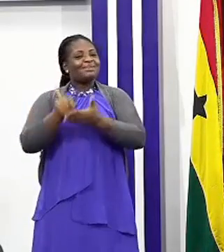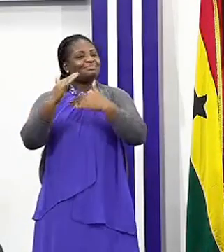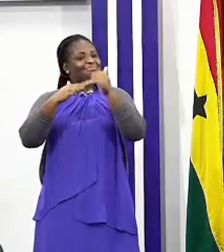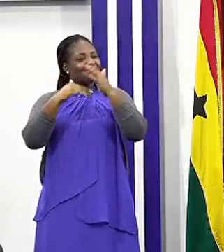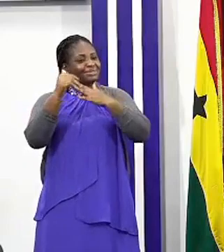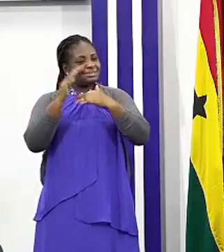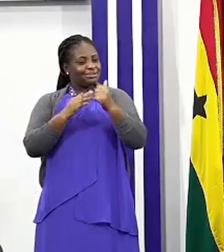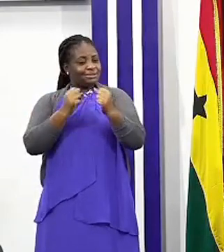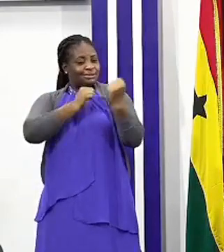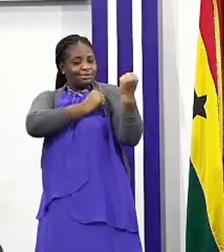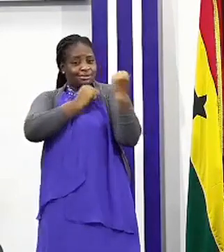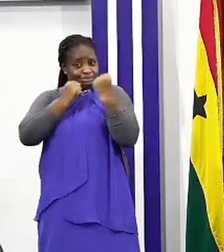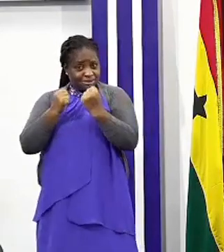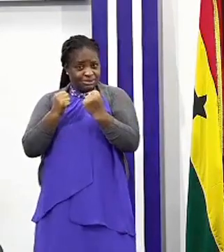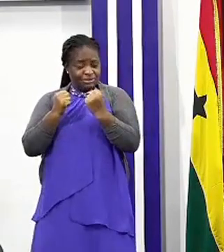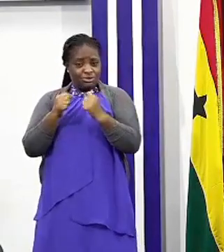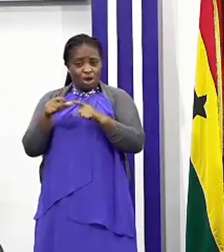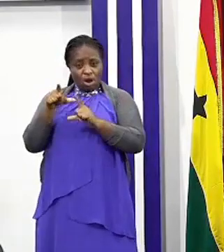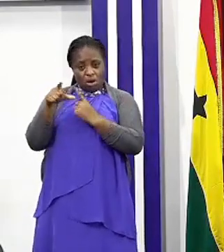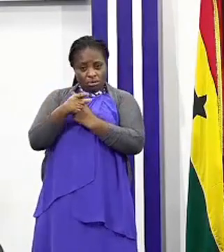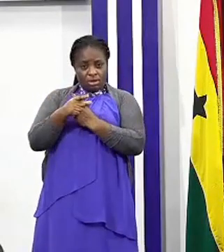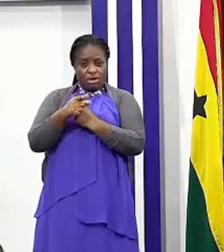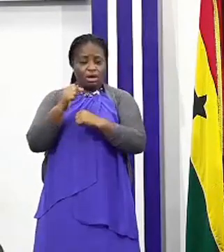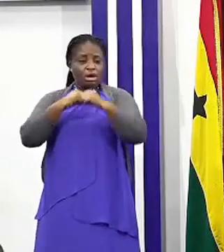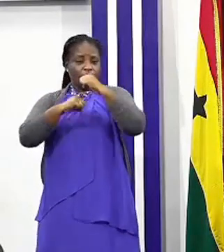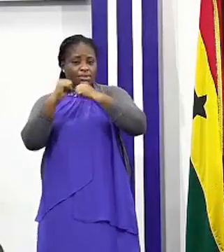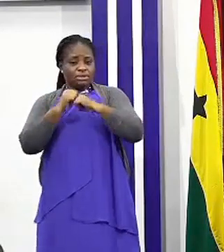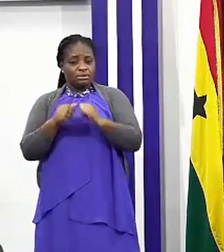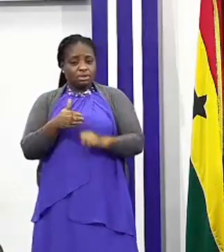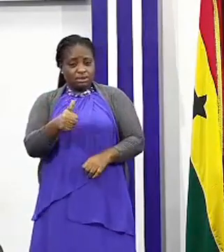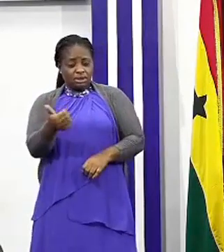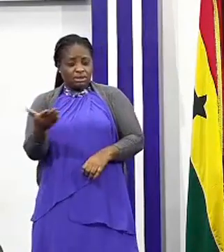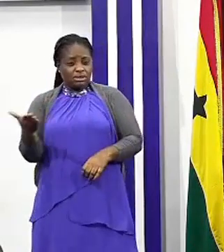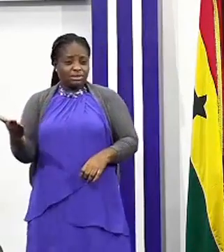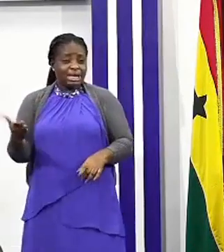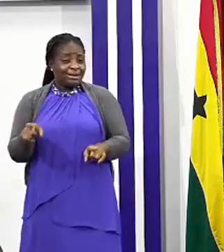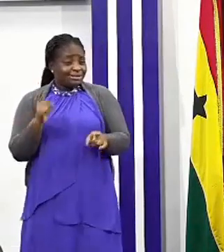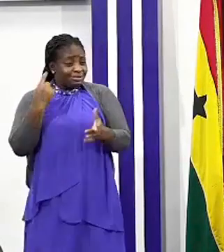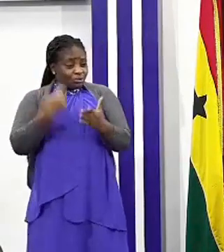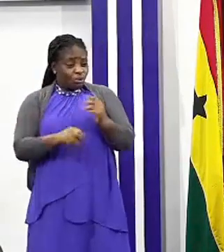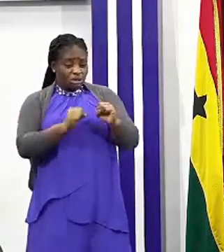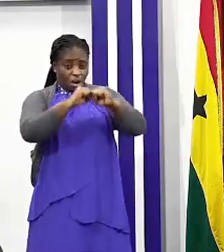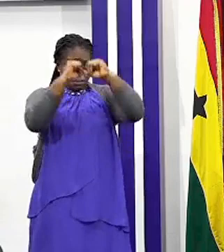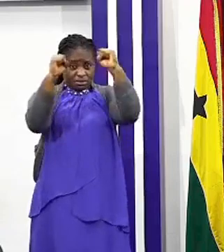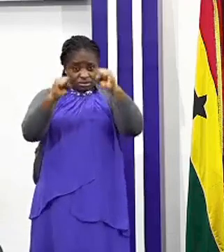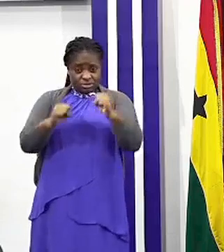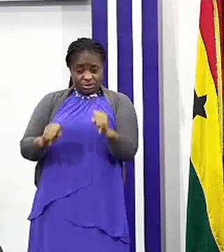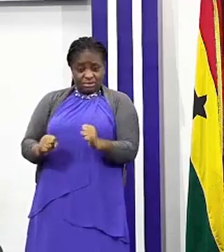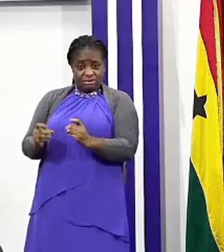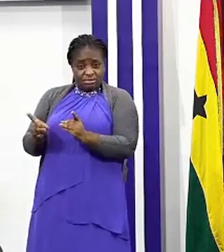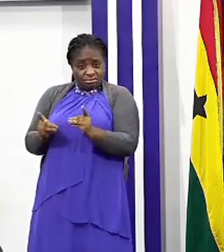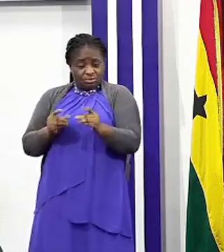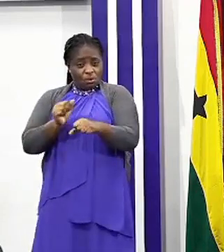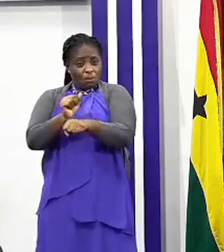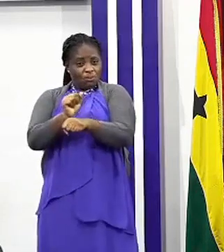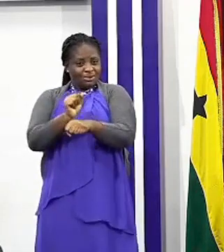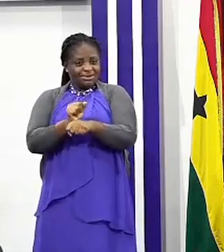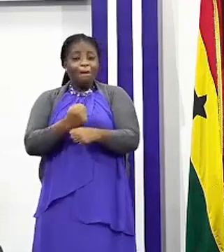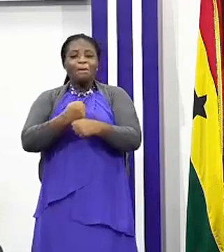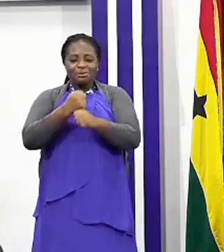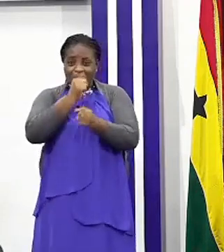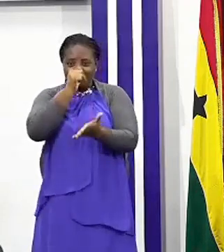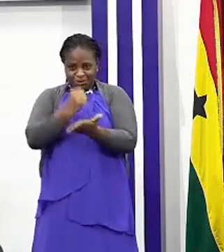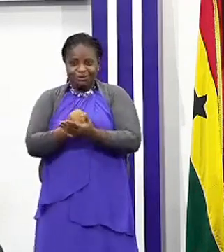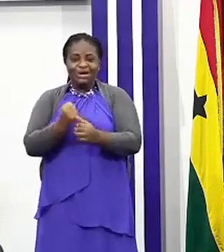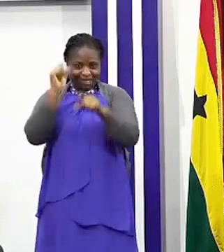of our local productions and the rest. So this is what our strategic direction is, and we are going to make sure it